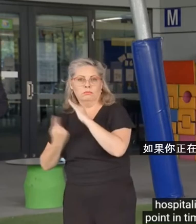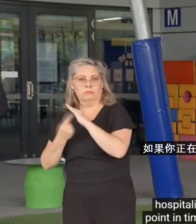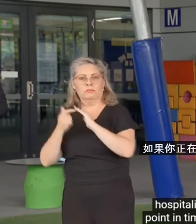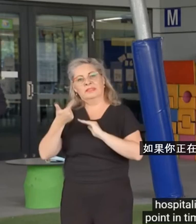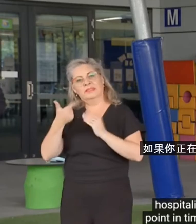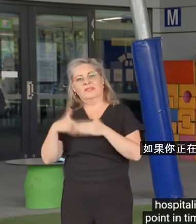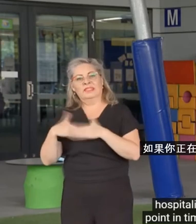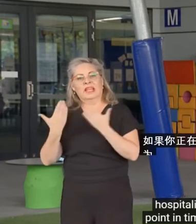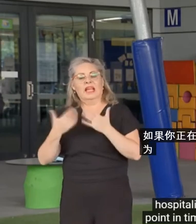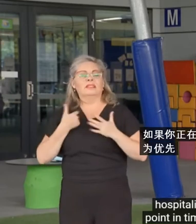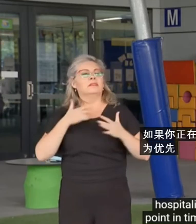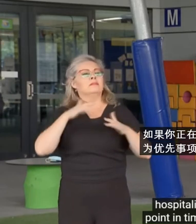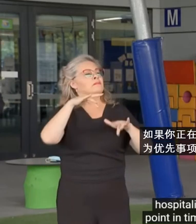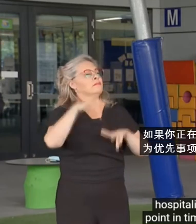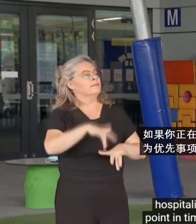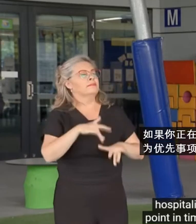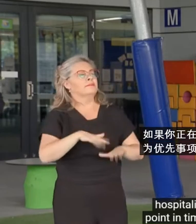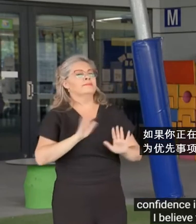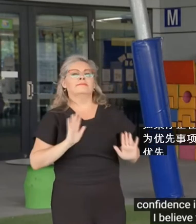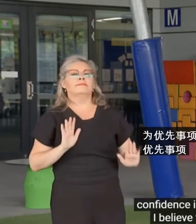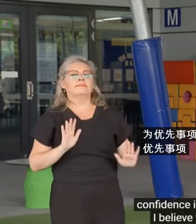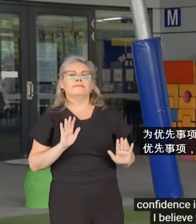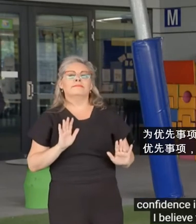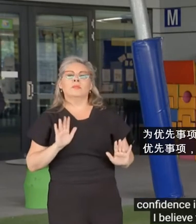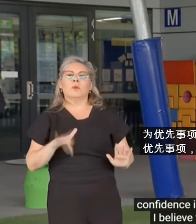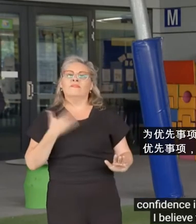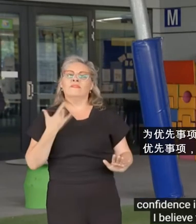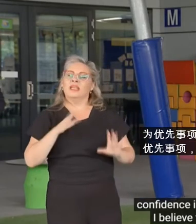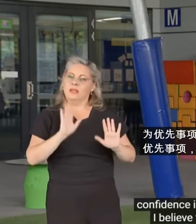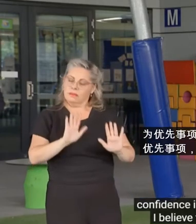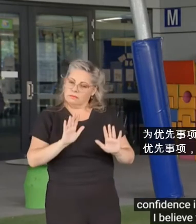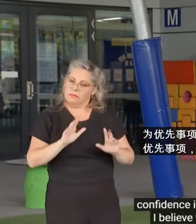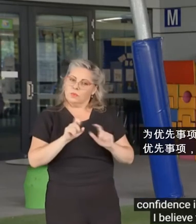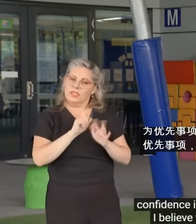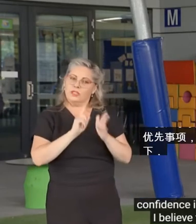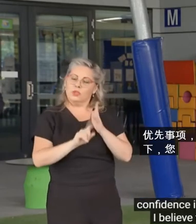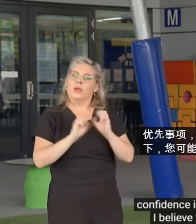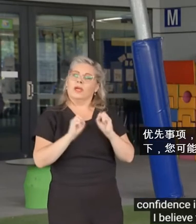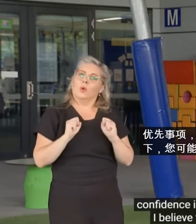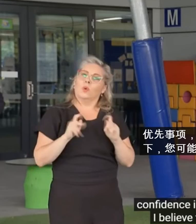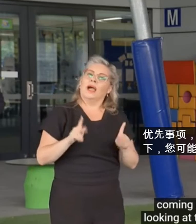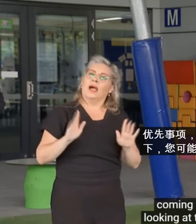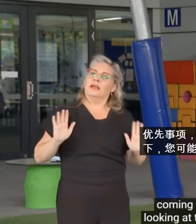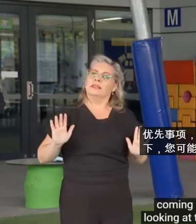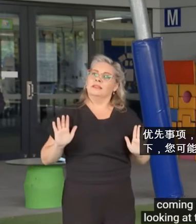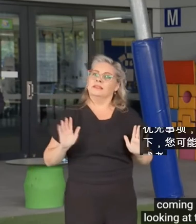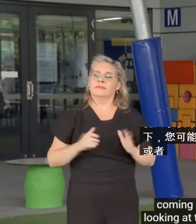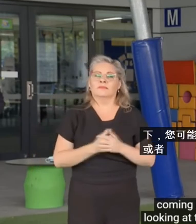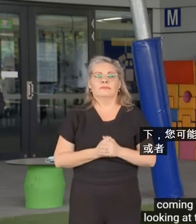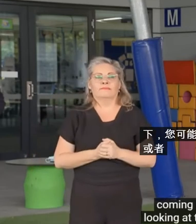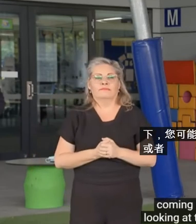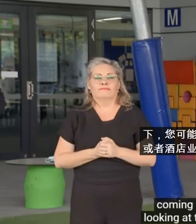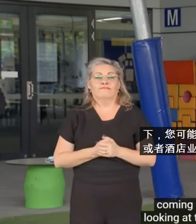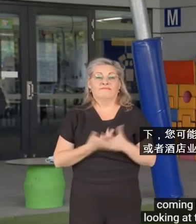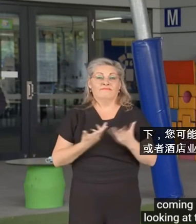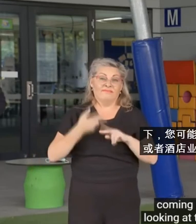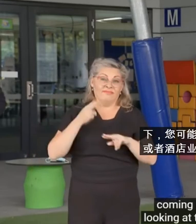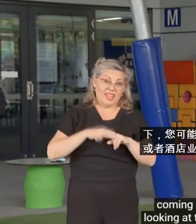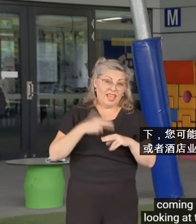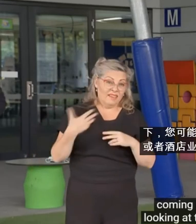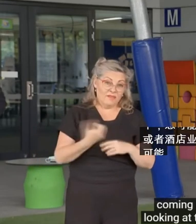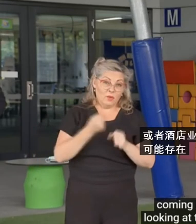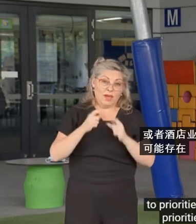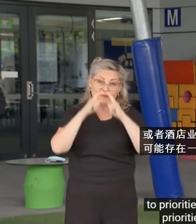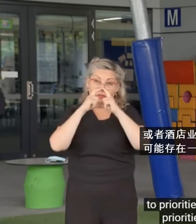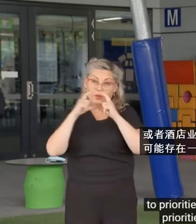if you're looking at, this all comes down to priorities. It comes down to priorities. And to be in a situation where you may have to wear a mask indoors,